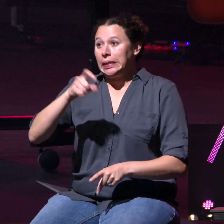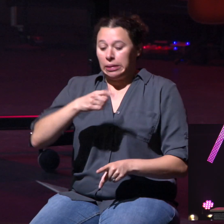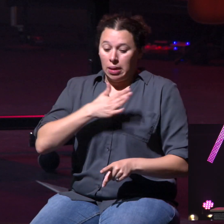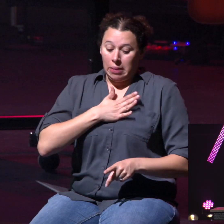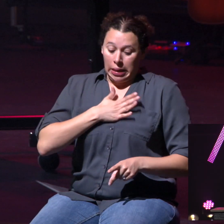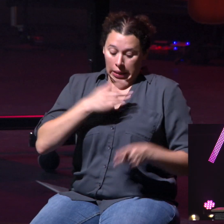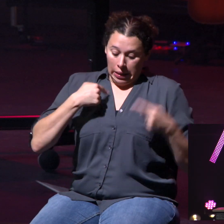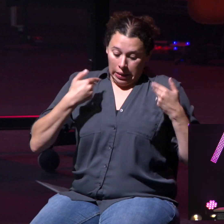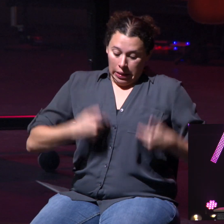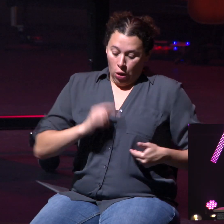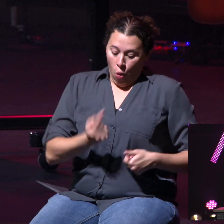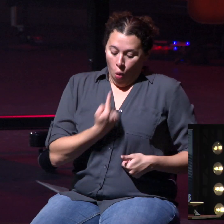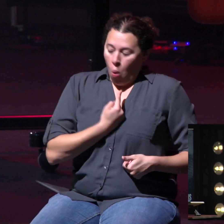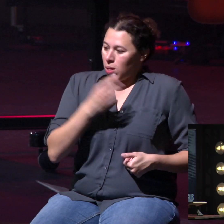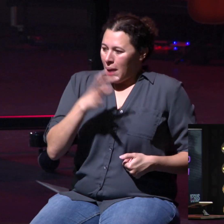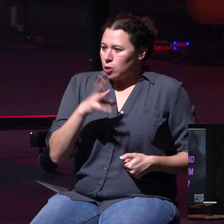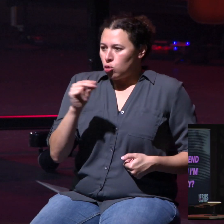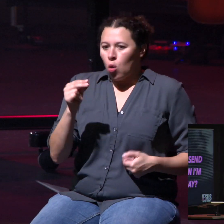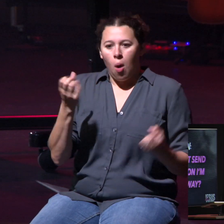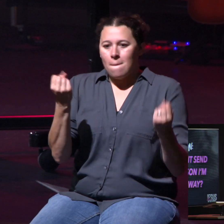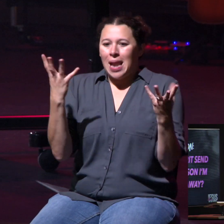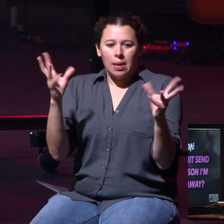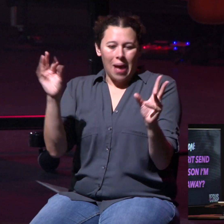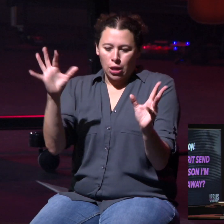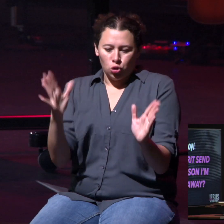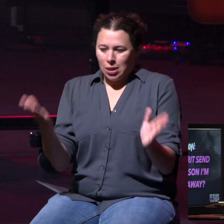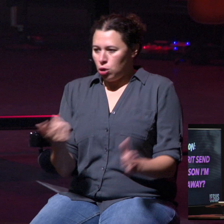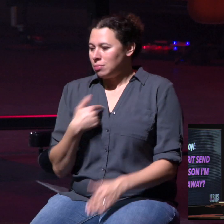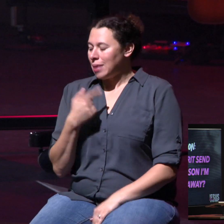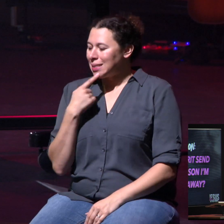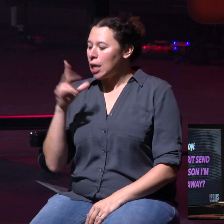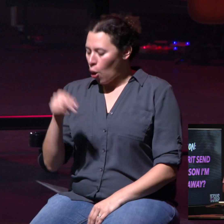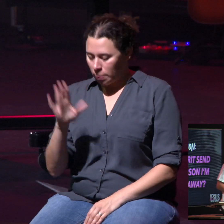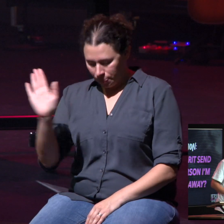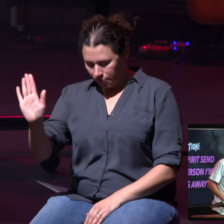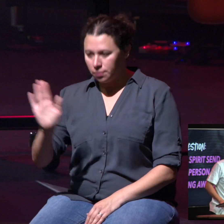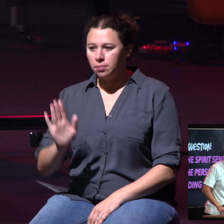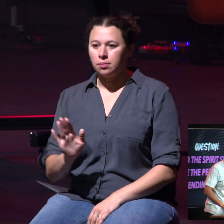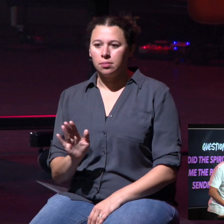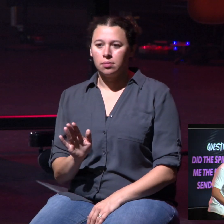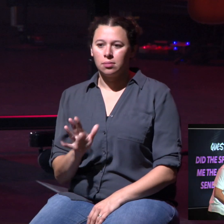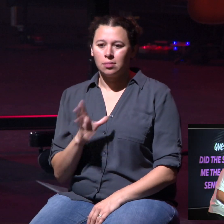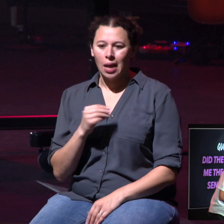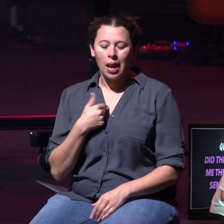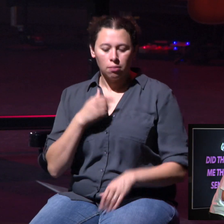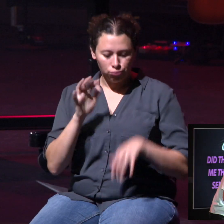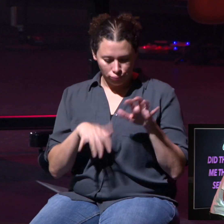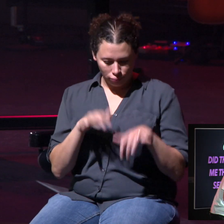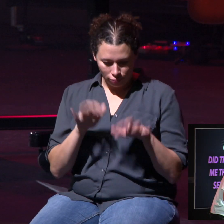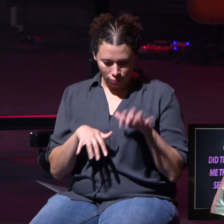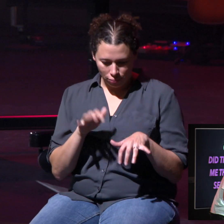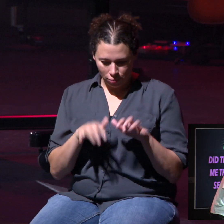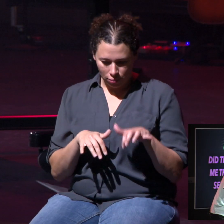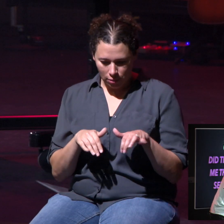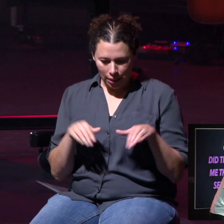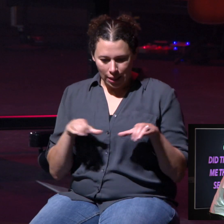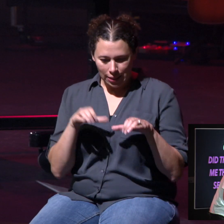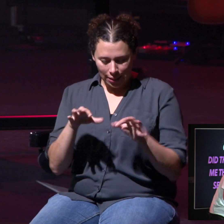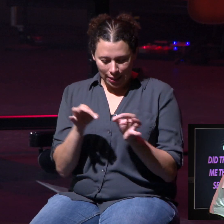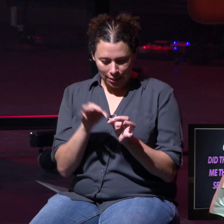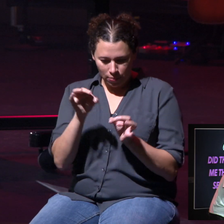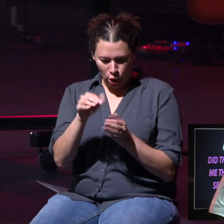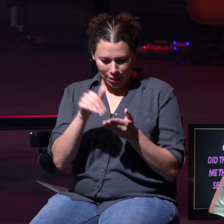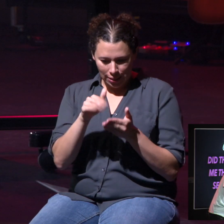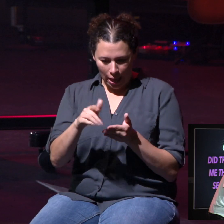moment? I don't think it does. And so I said no, and then this is what I'm typing. Did the Spirit send